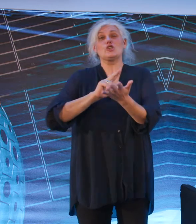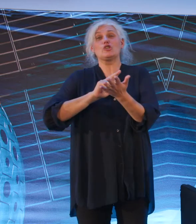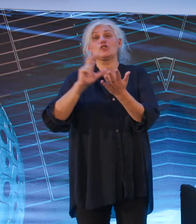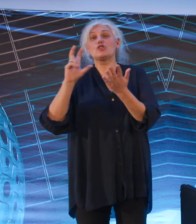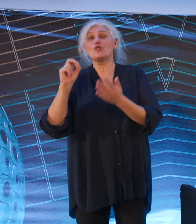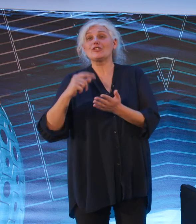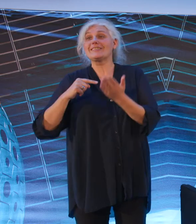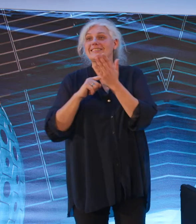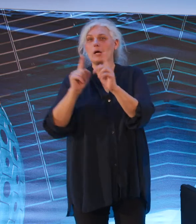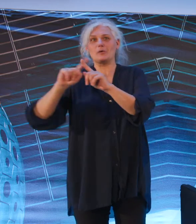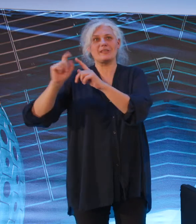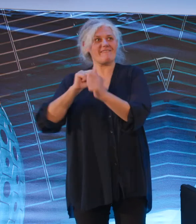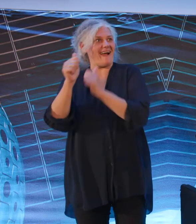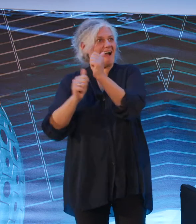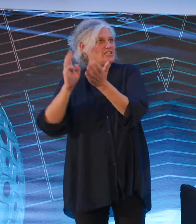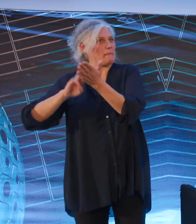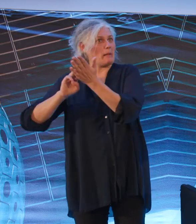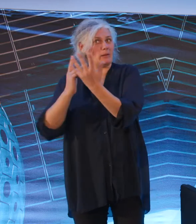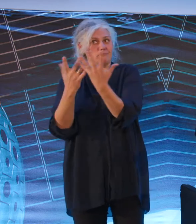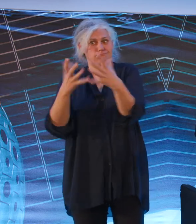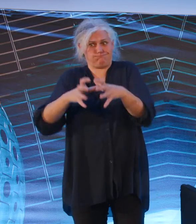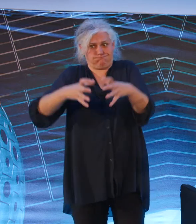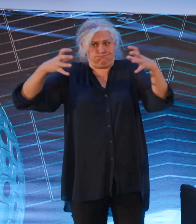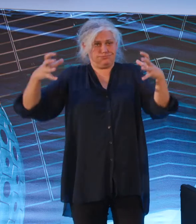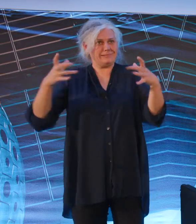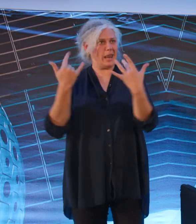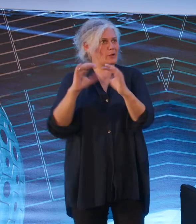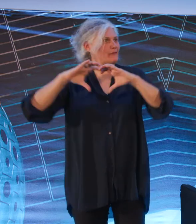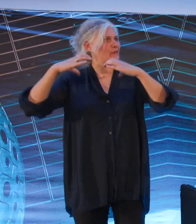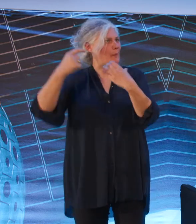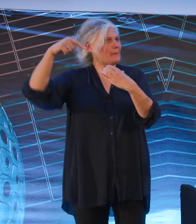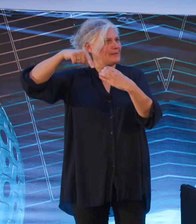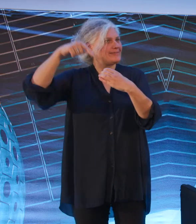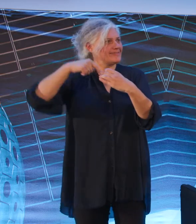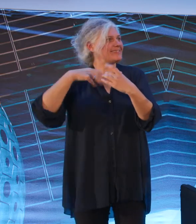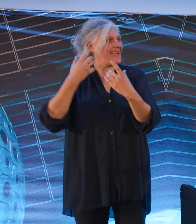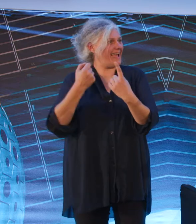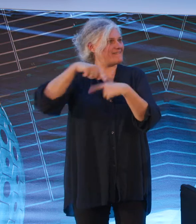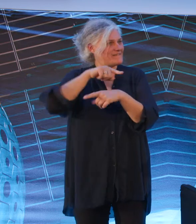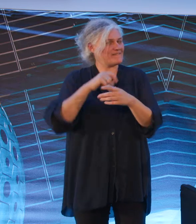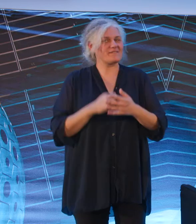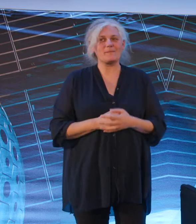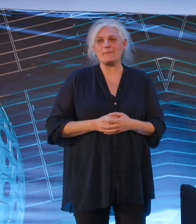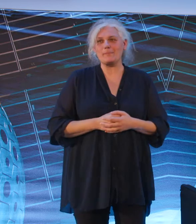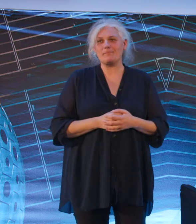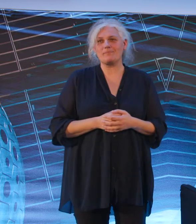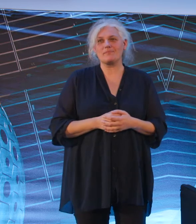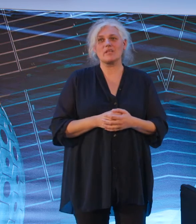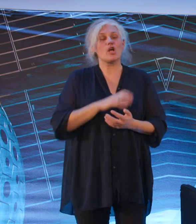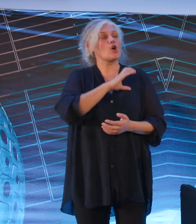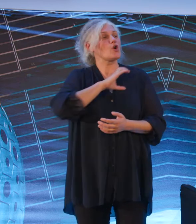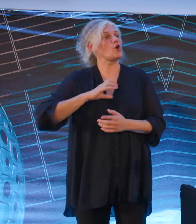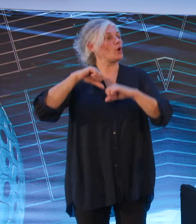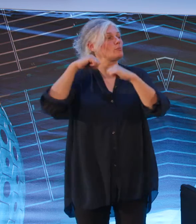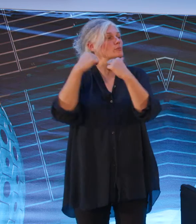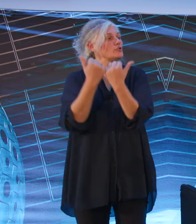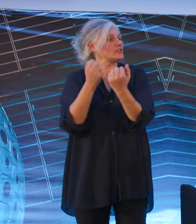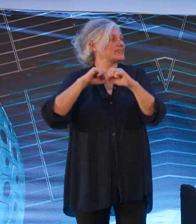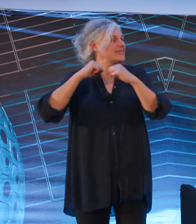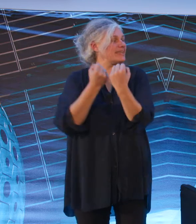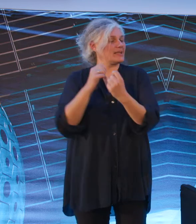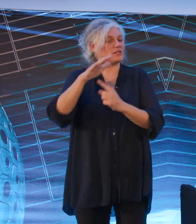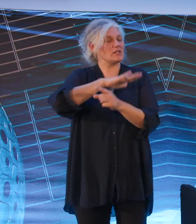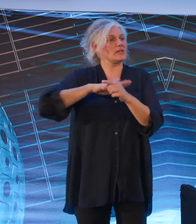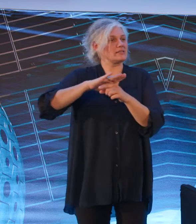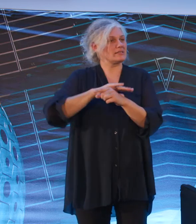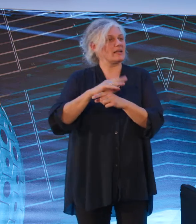active memberships. So there is a lot of a chunk of a community here in Maynooth at Club and Socks. The Clubs and Societies office is now located in the